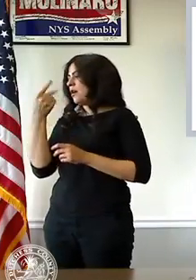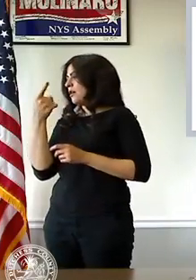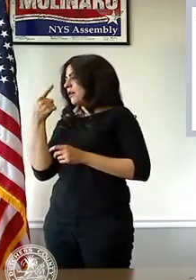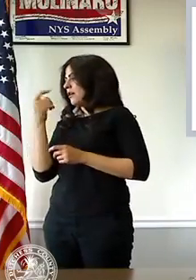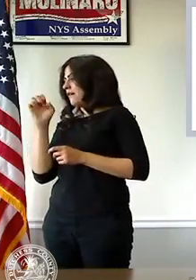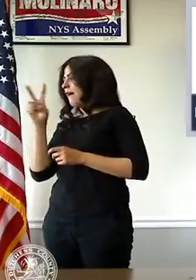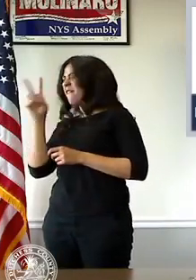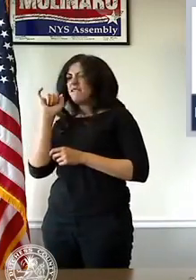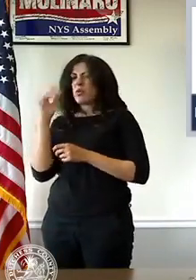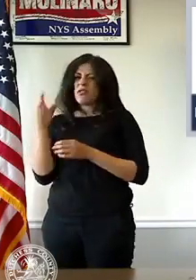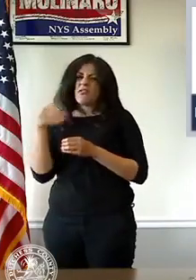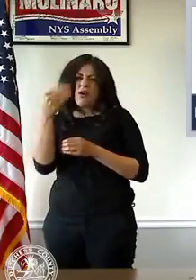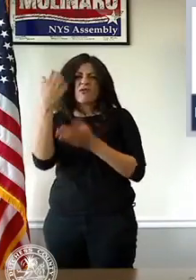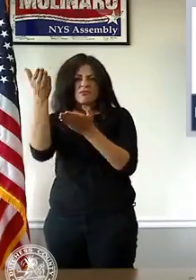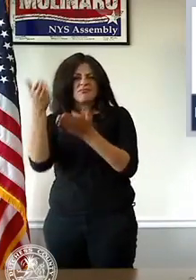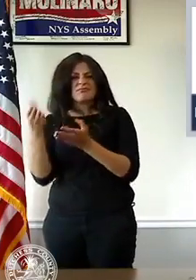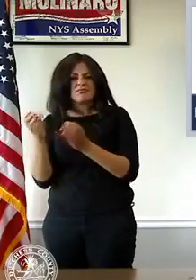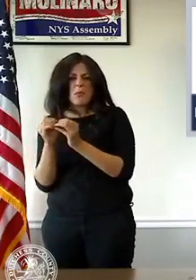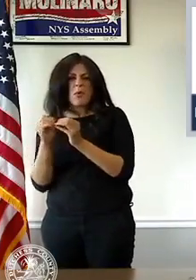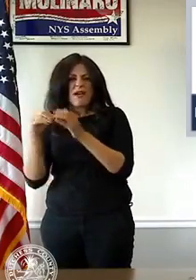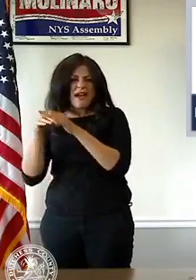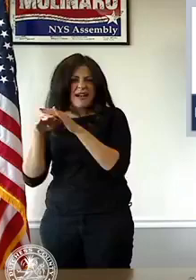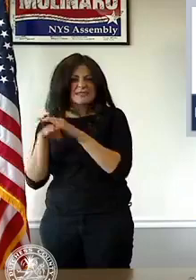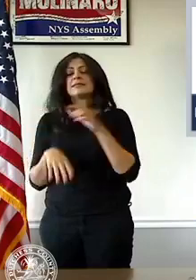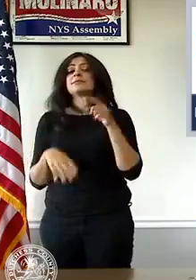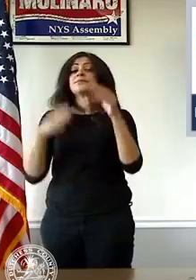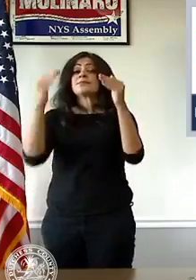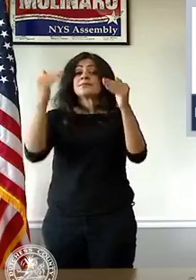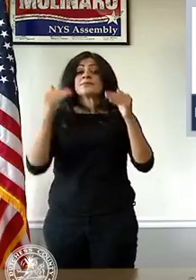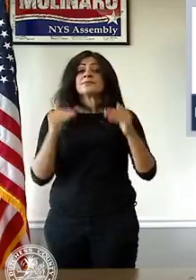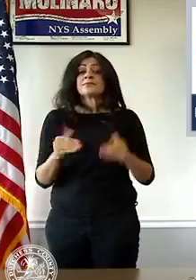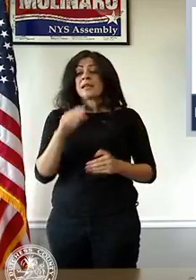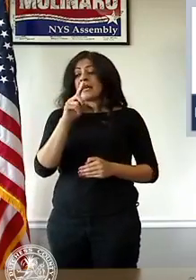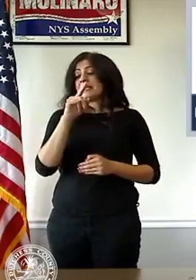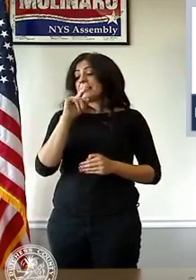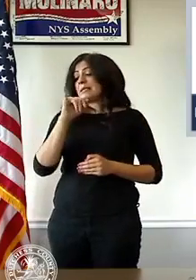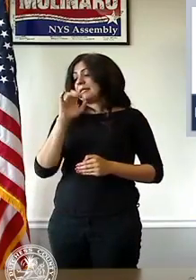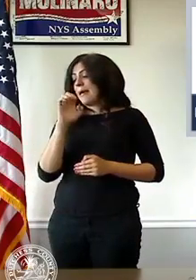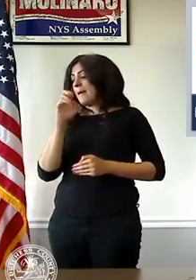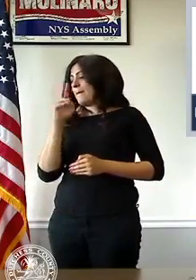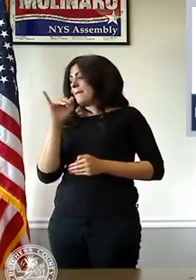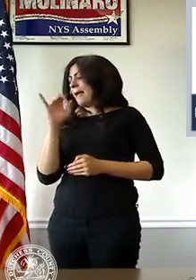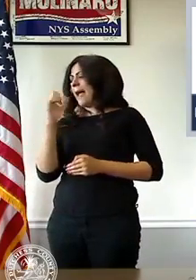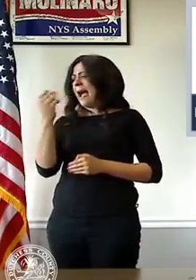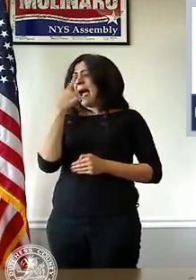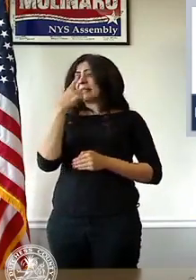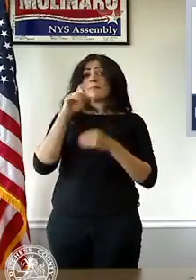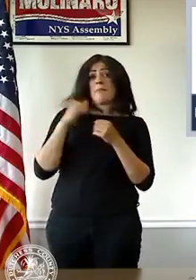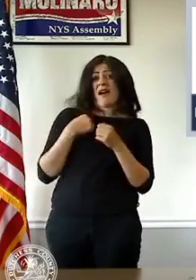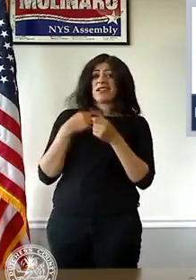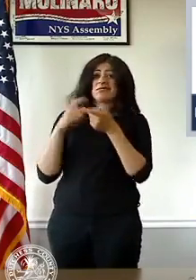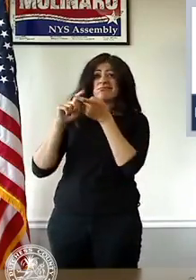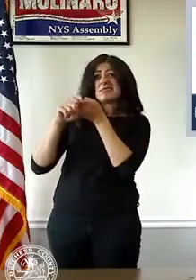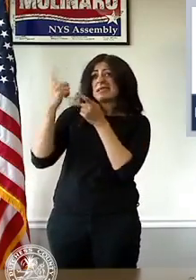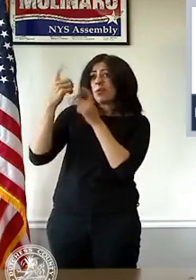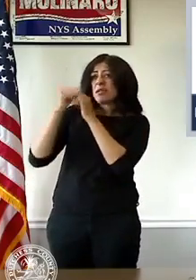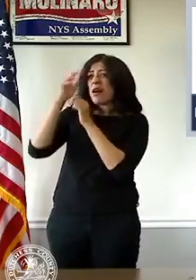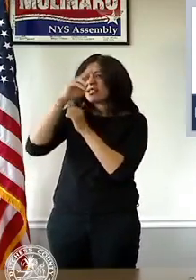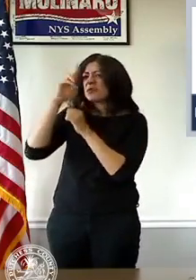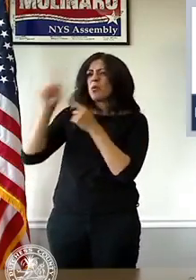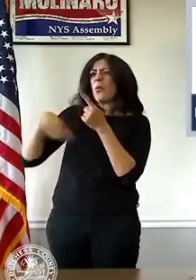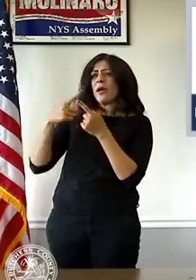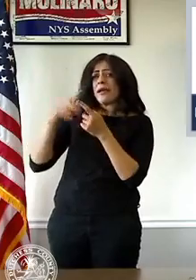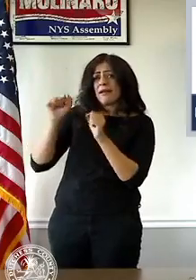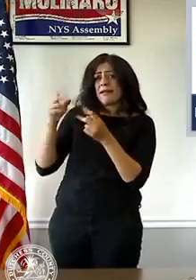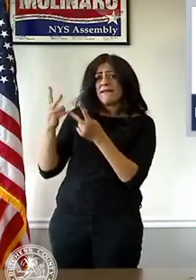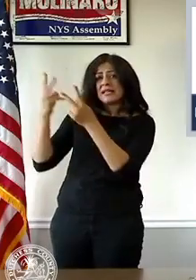that. Debbie asked, when can I visit someone at the hospital? That is still an unanswered question. Obviously,